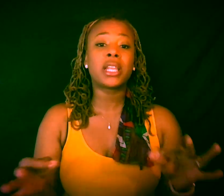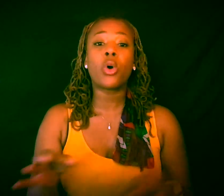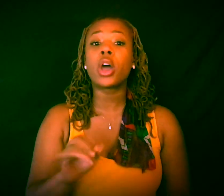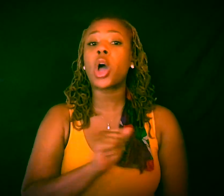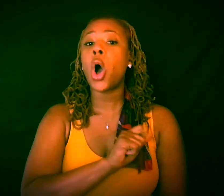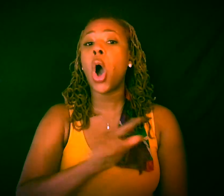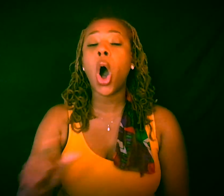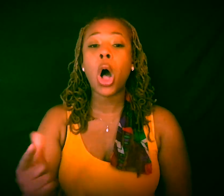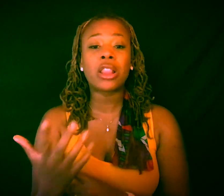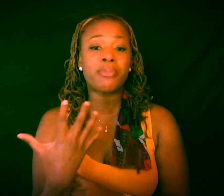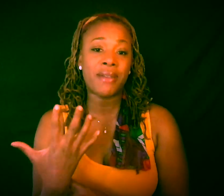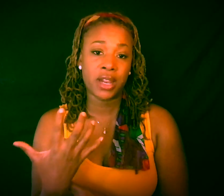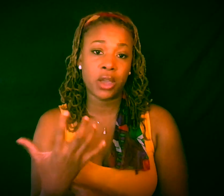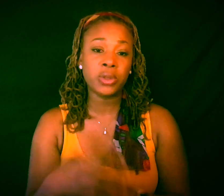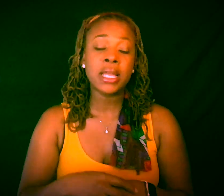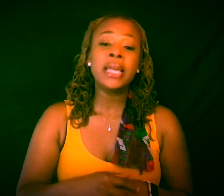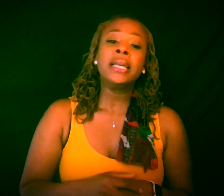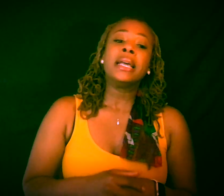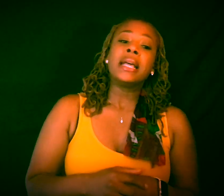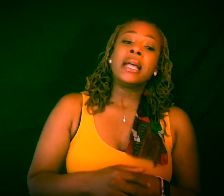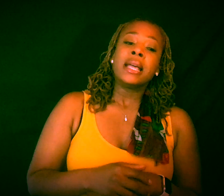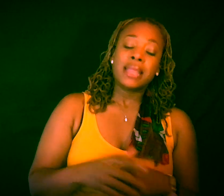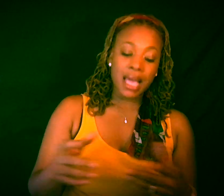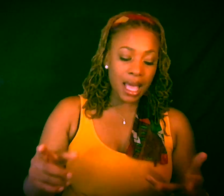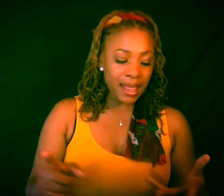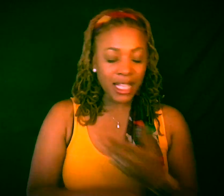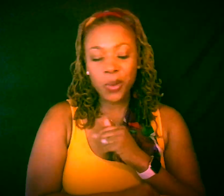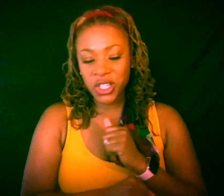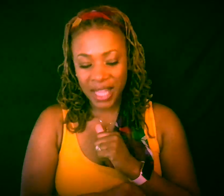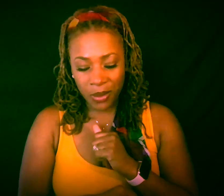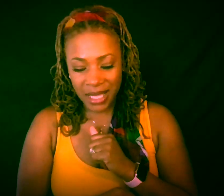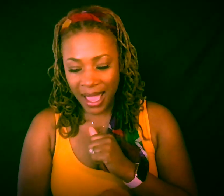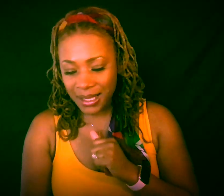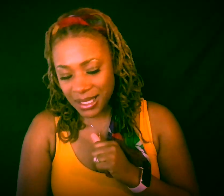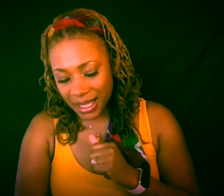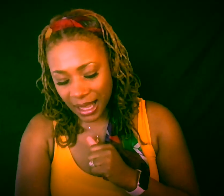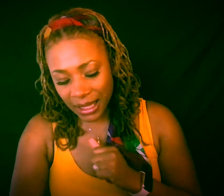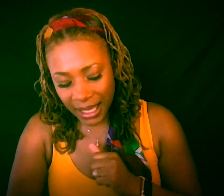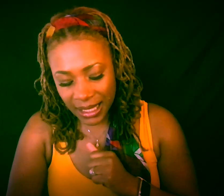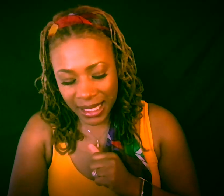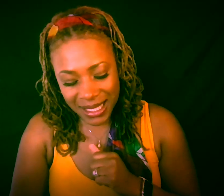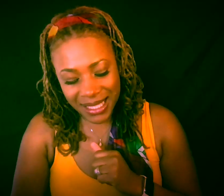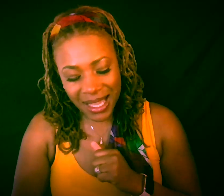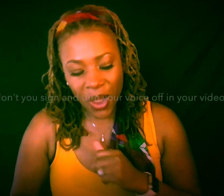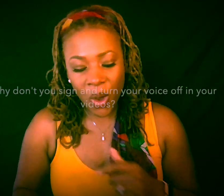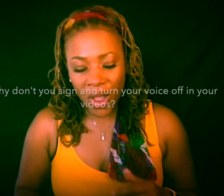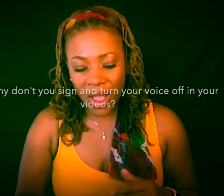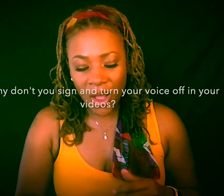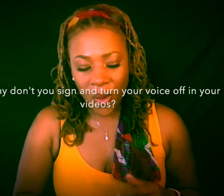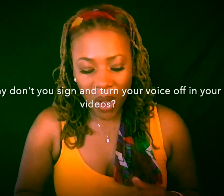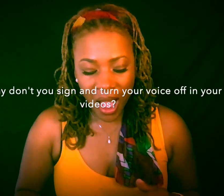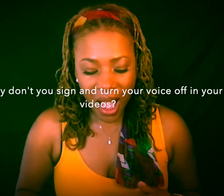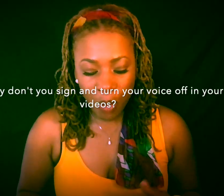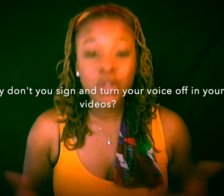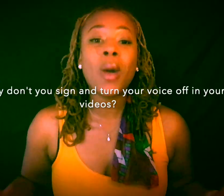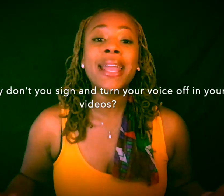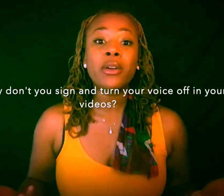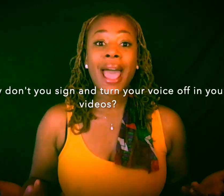on all of my videos. The next question I was asked, gotta look at the list, was why don't I